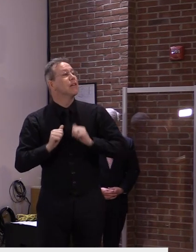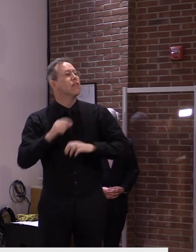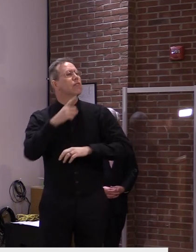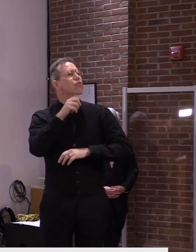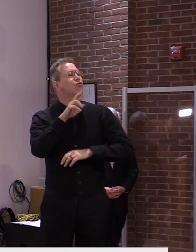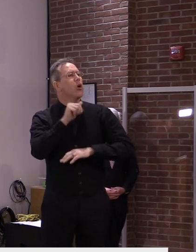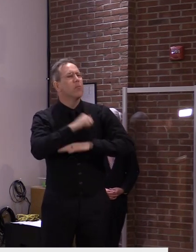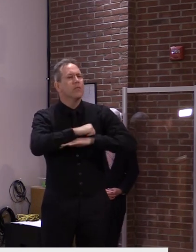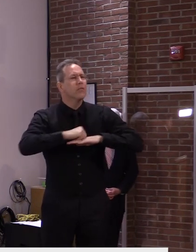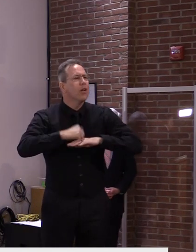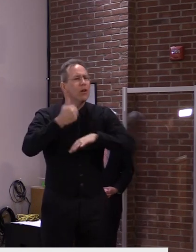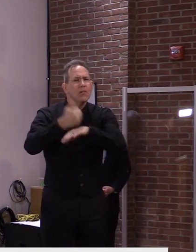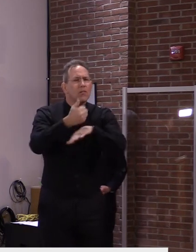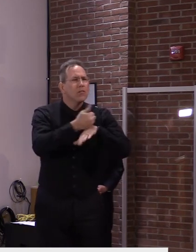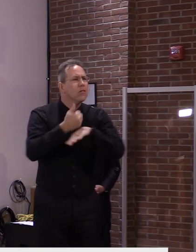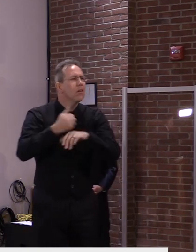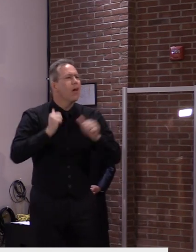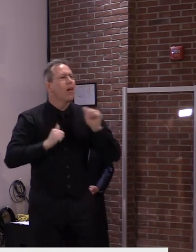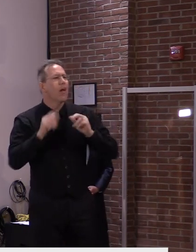our new music guidance.